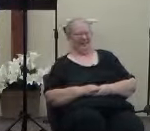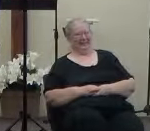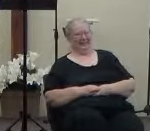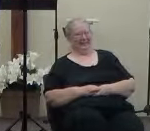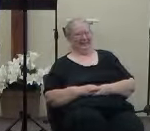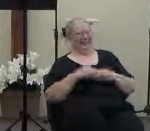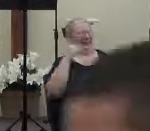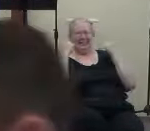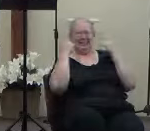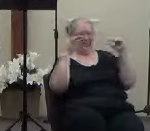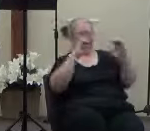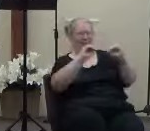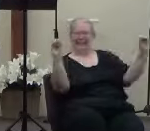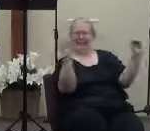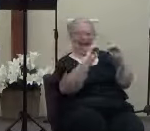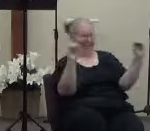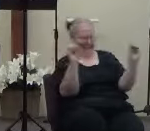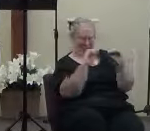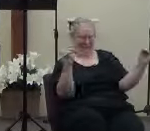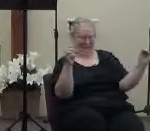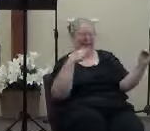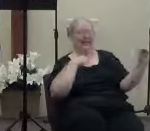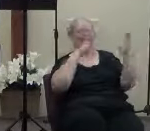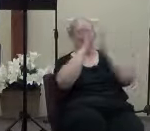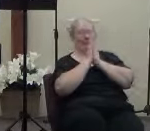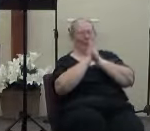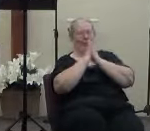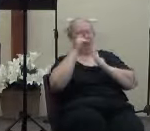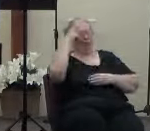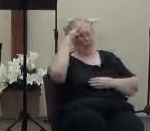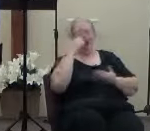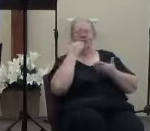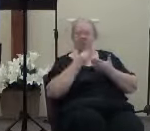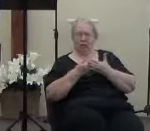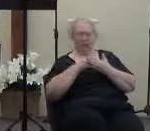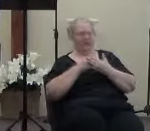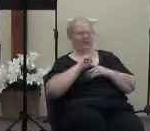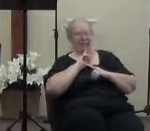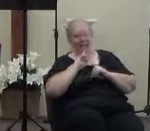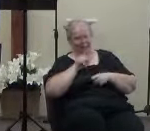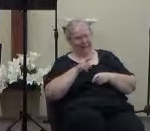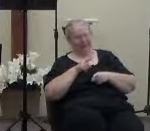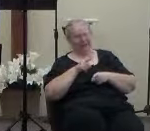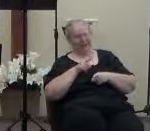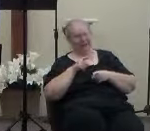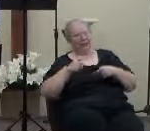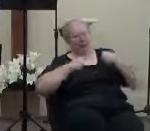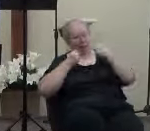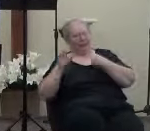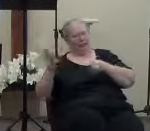It's limitless. And I'm praying for a good answer so God can strengthen her faith through that.